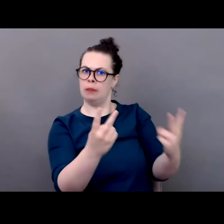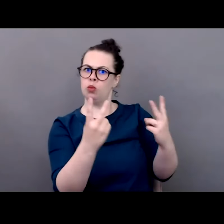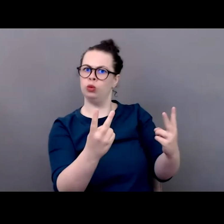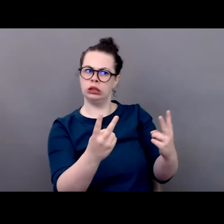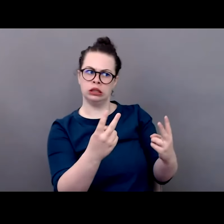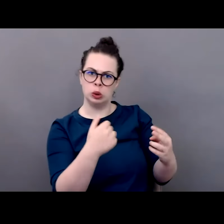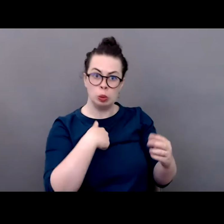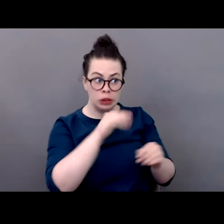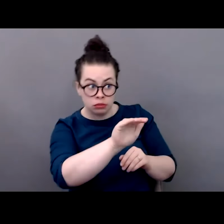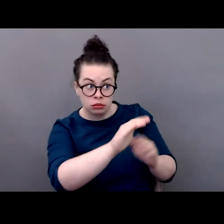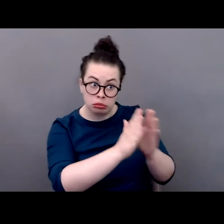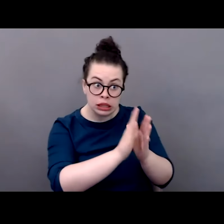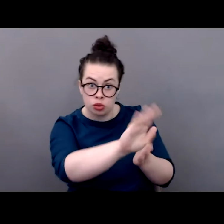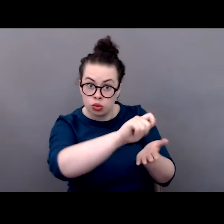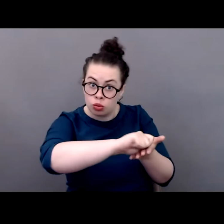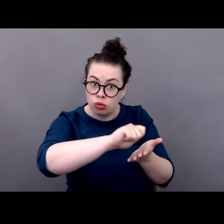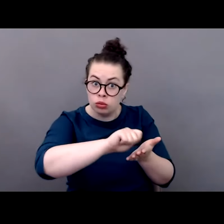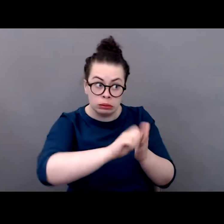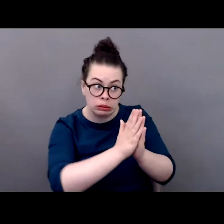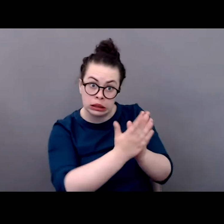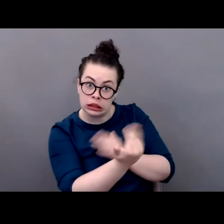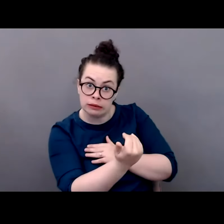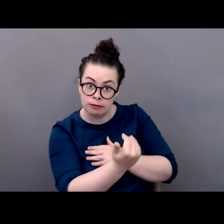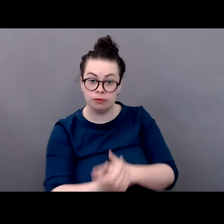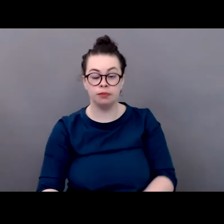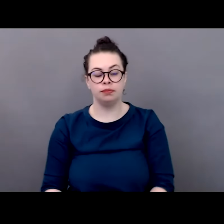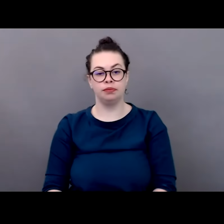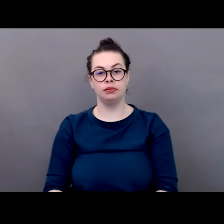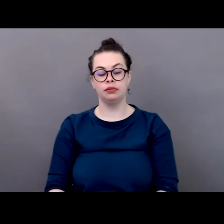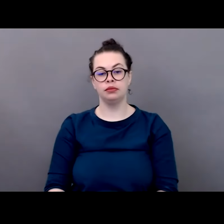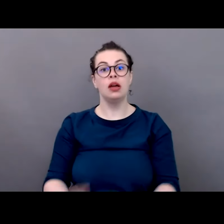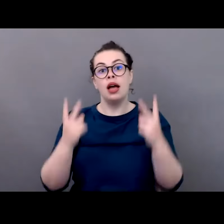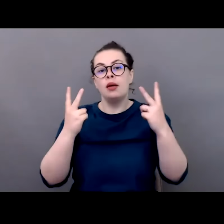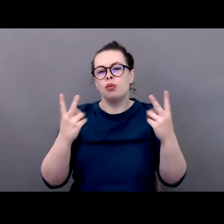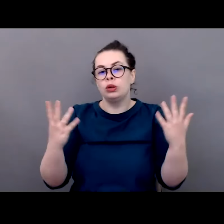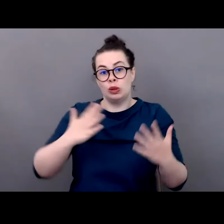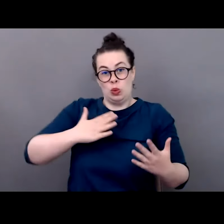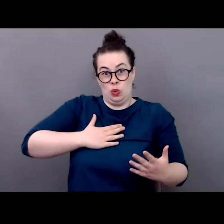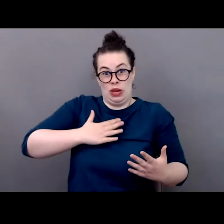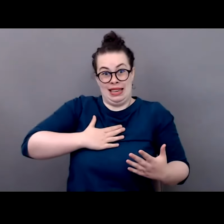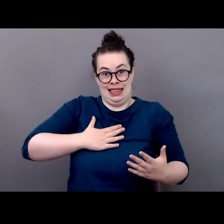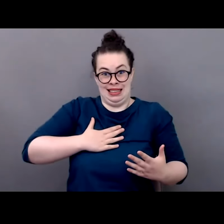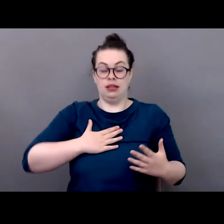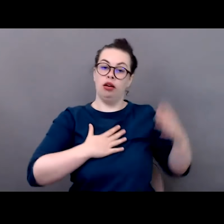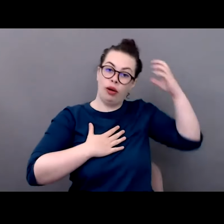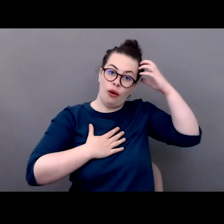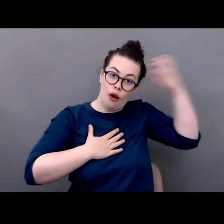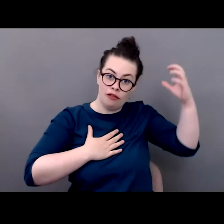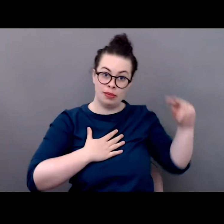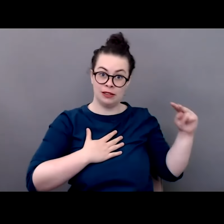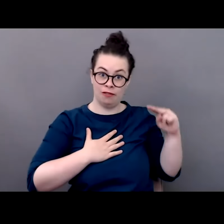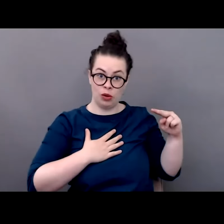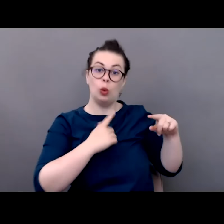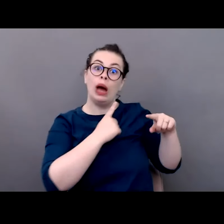or junctions between the committee and the state party, including and especially the civil society and organizations of persons